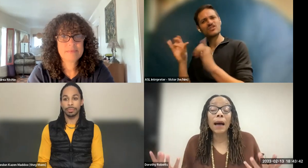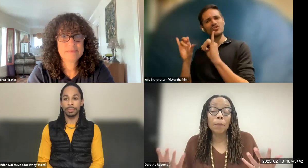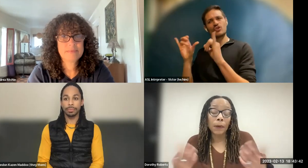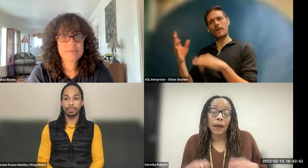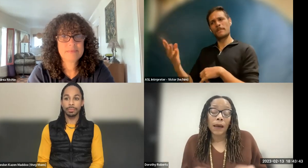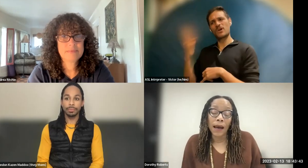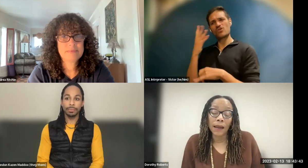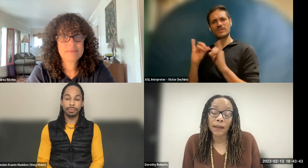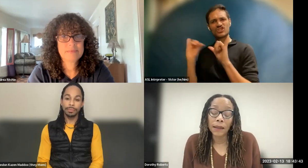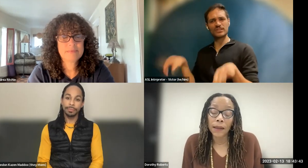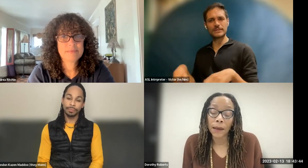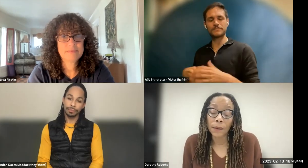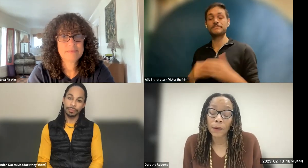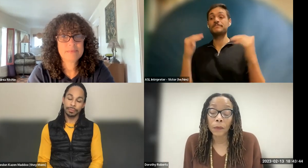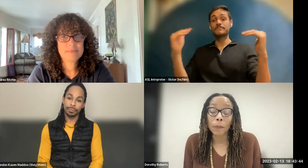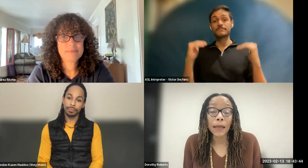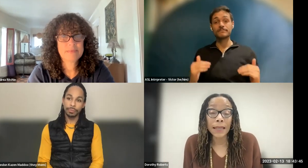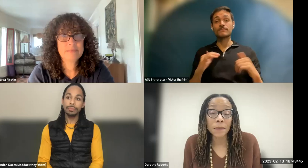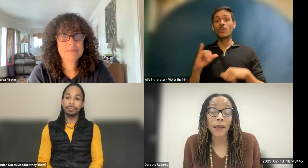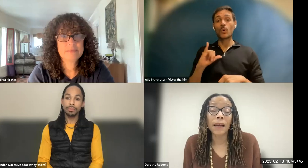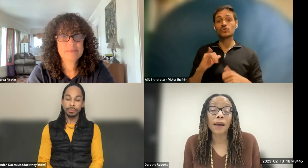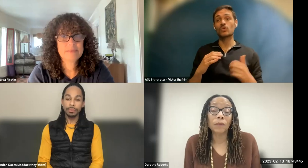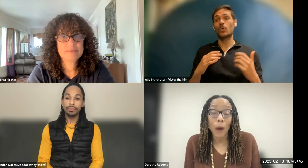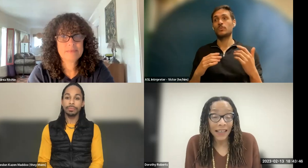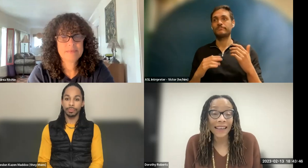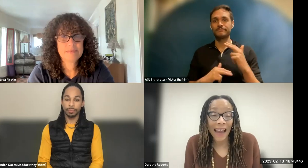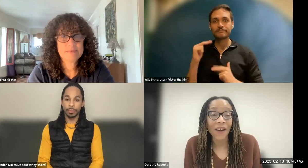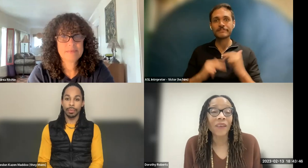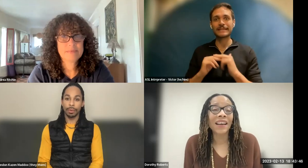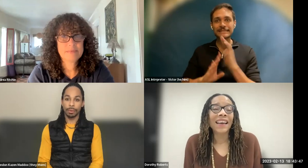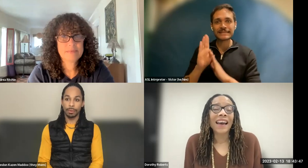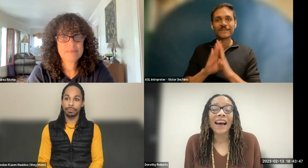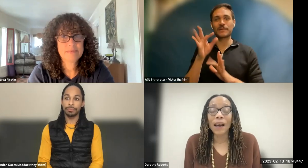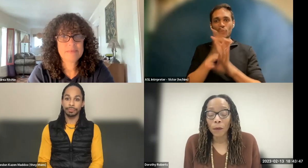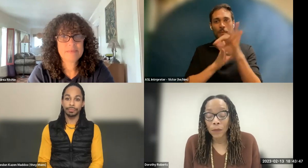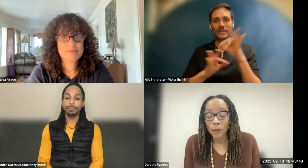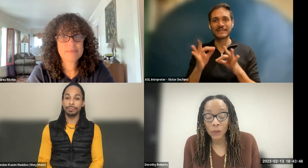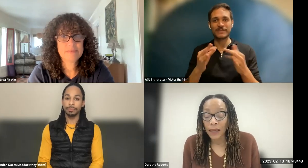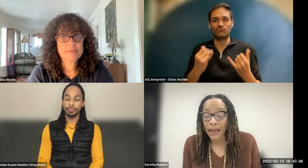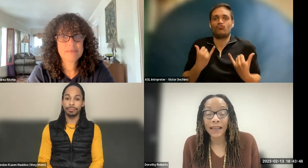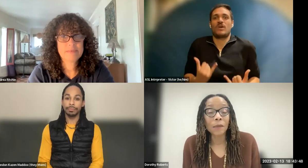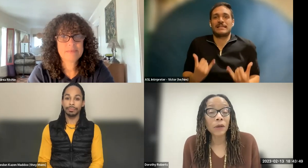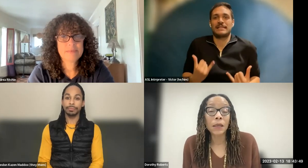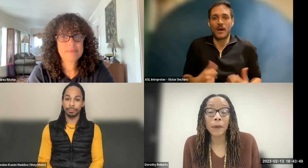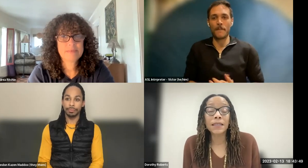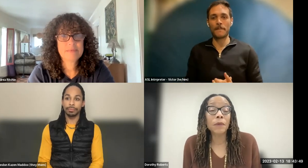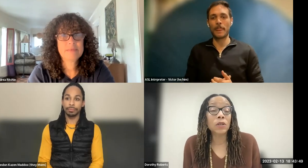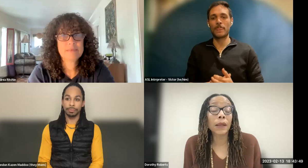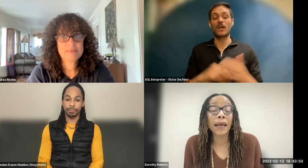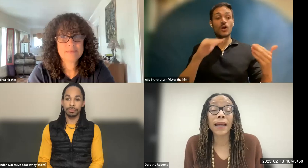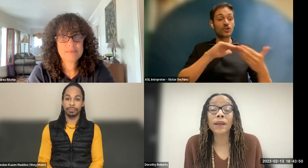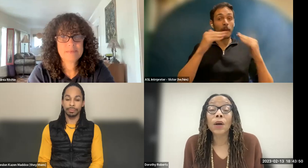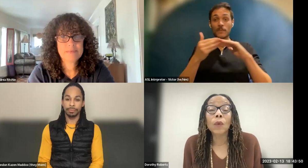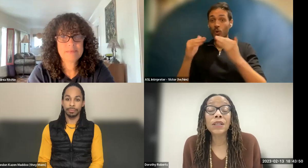building up the replacement right now, mutual aid, community-based